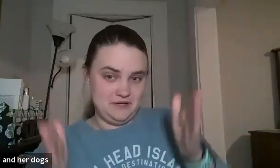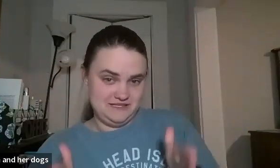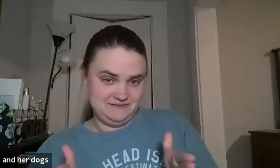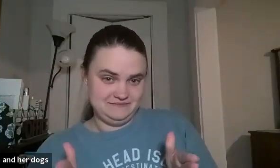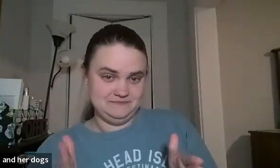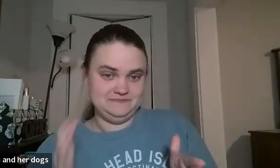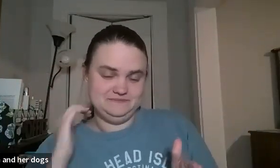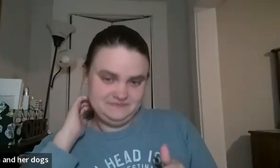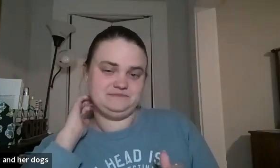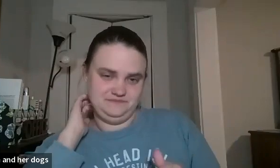person.